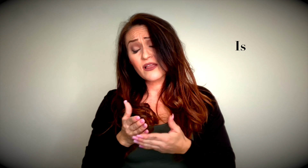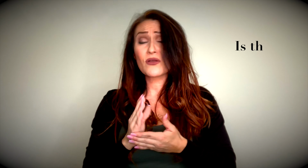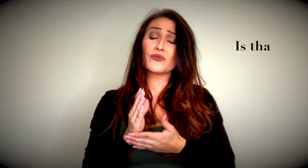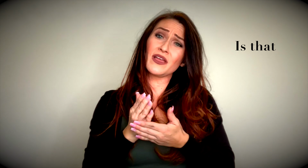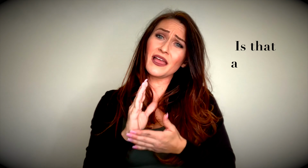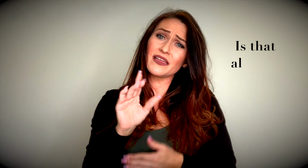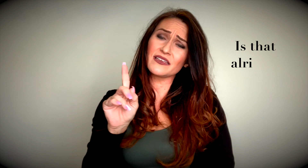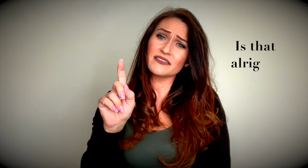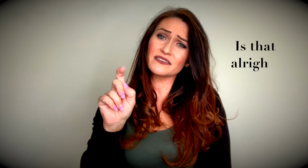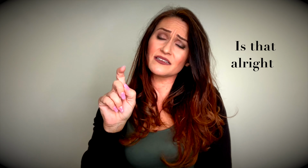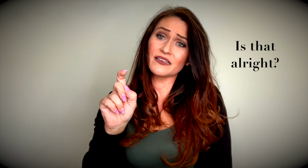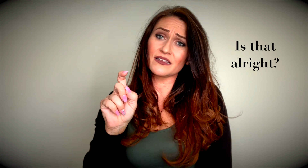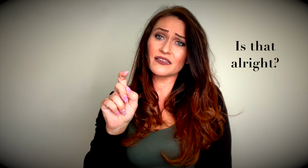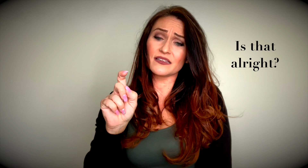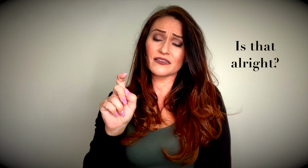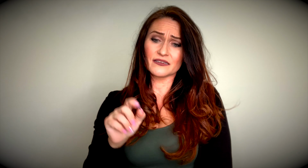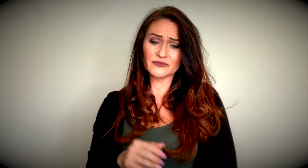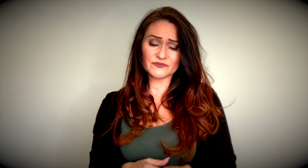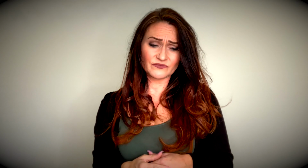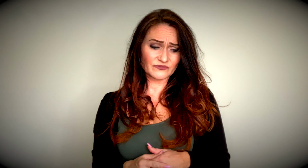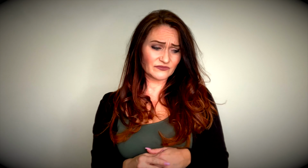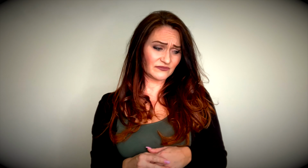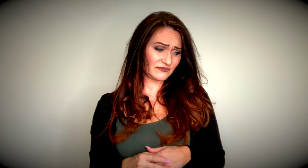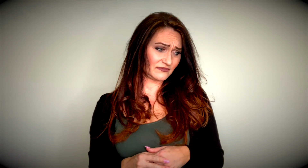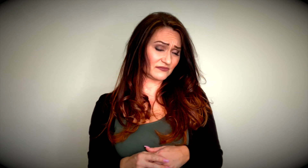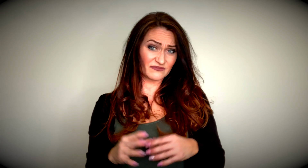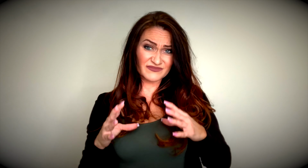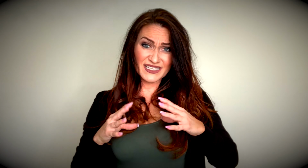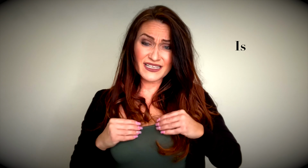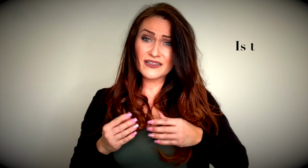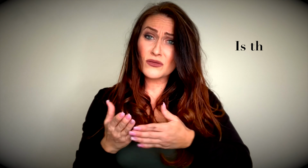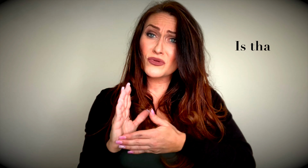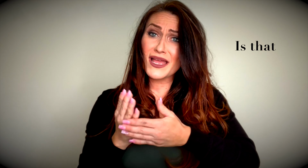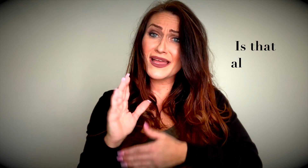Is that alright? Is that